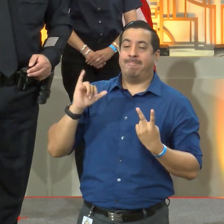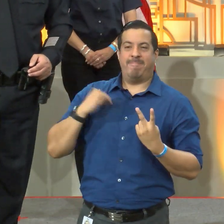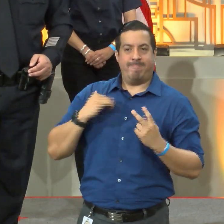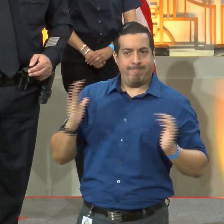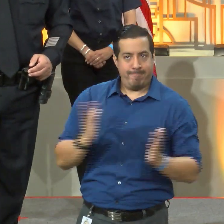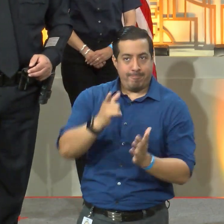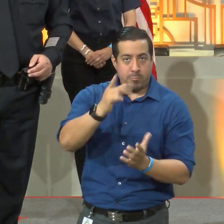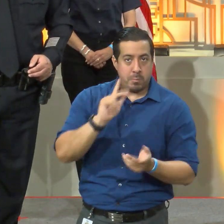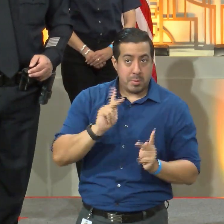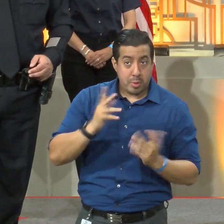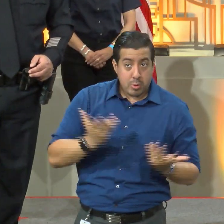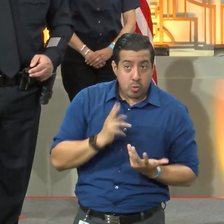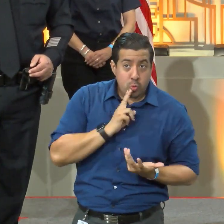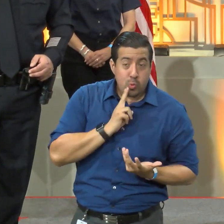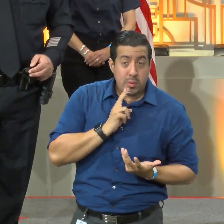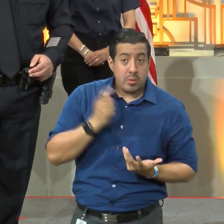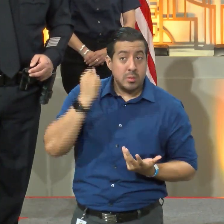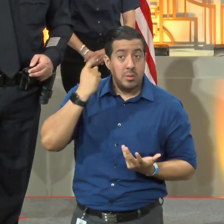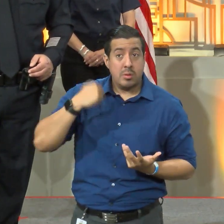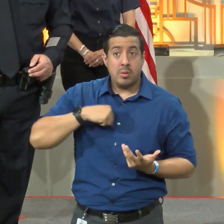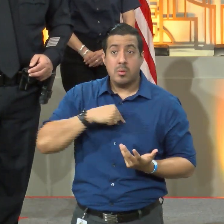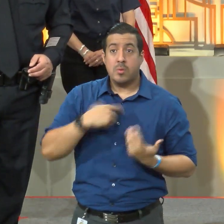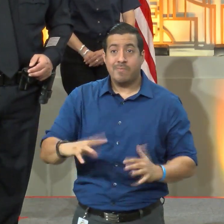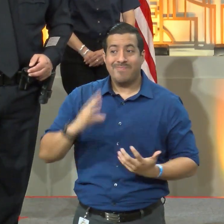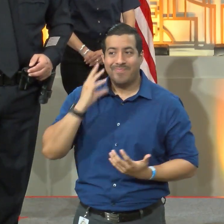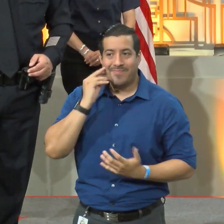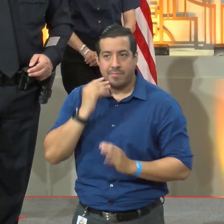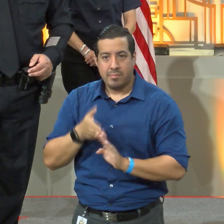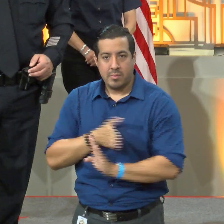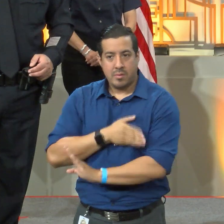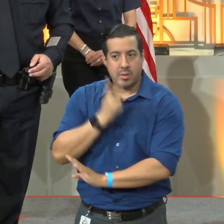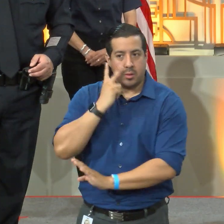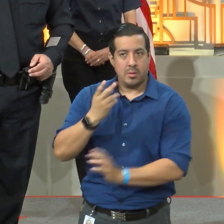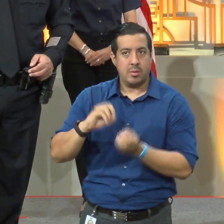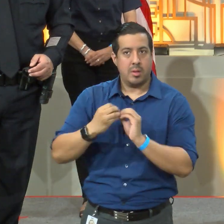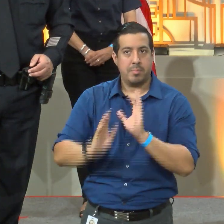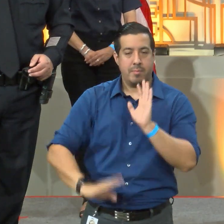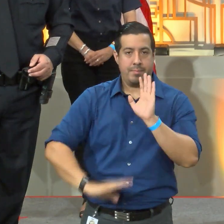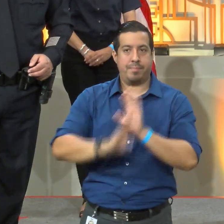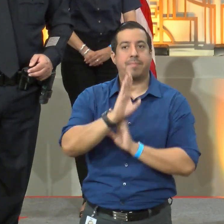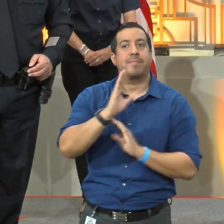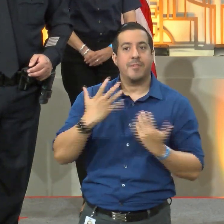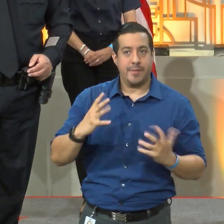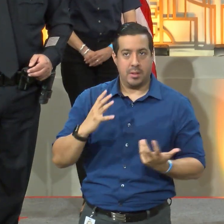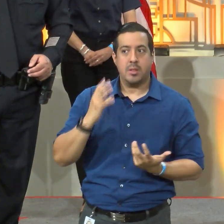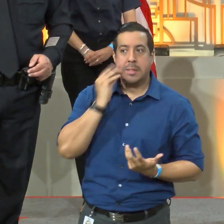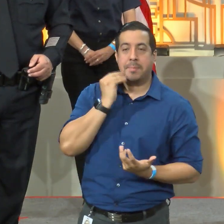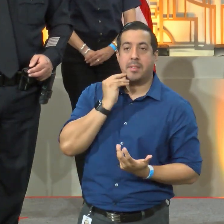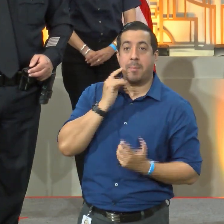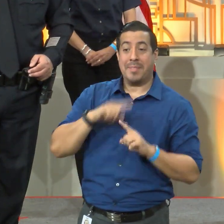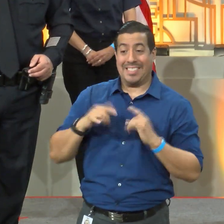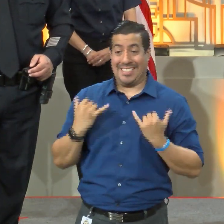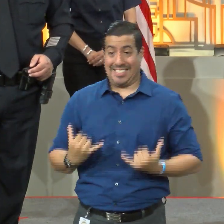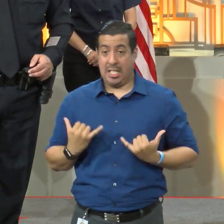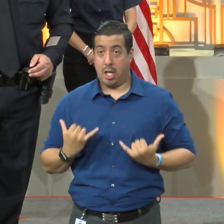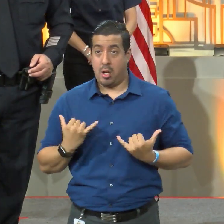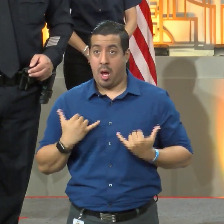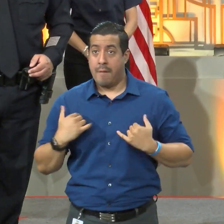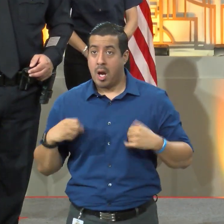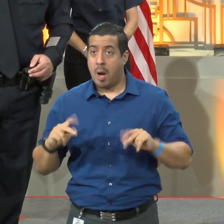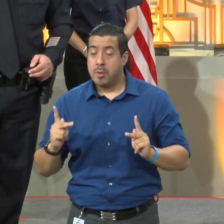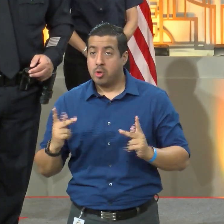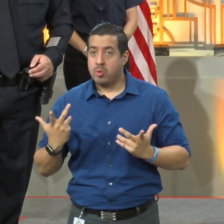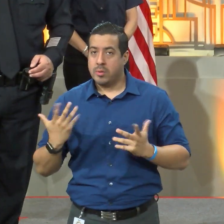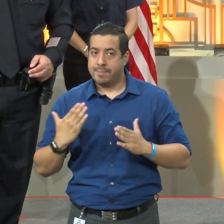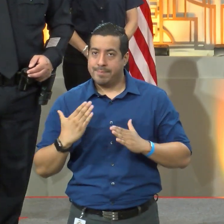Houston. We've been here before where we've seen these rising numbers, but we have the opportunity this time to